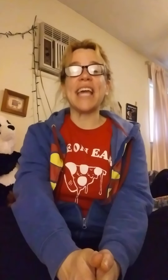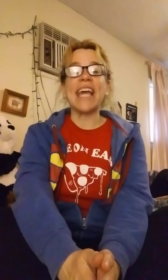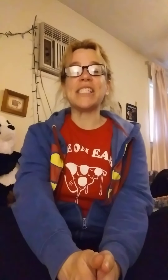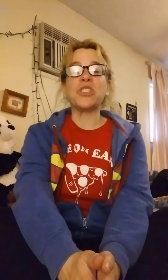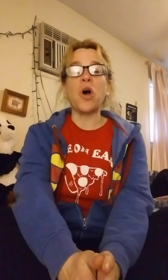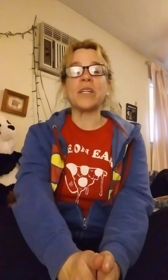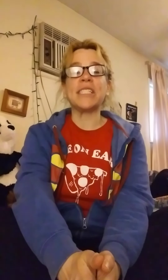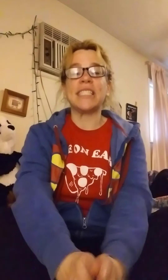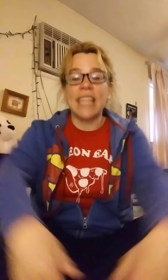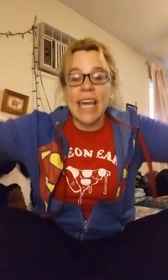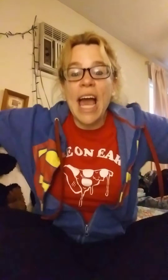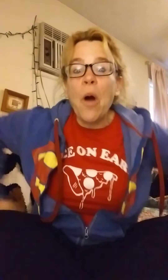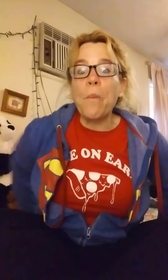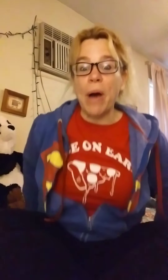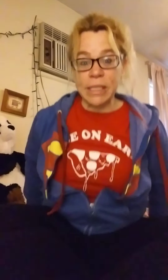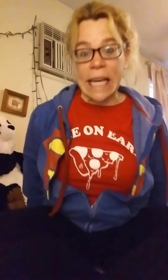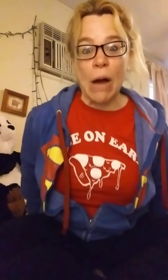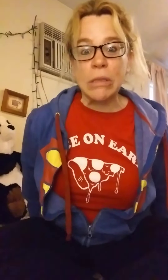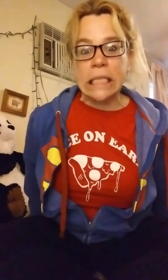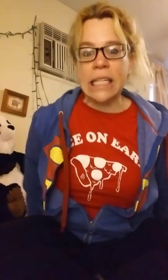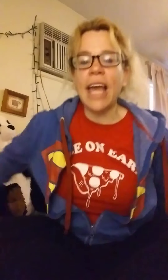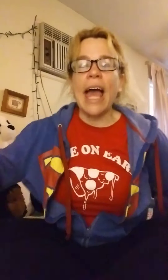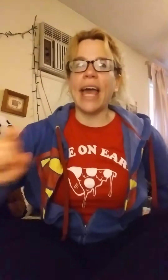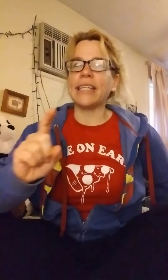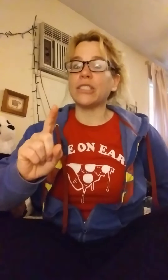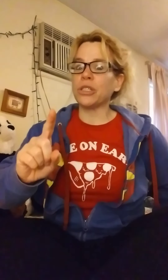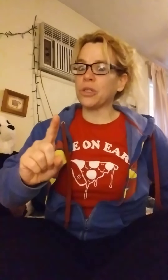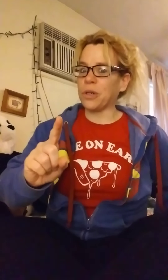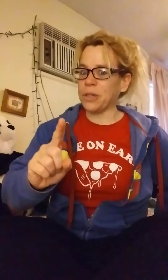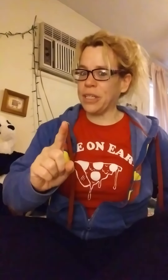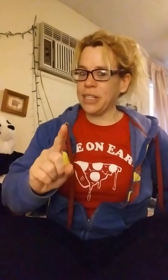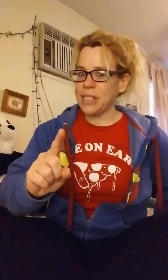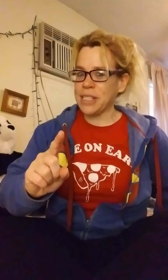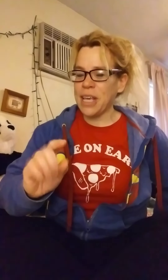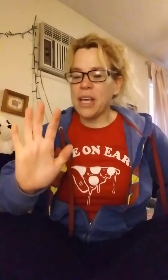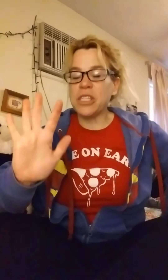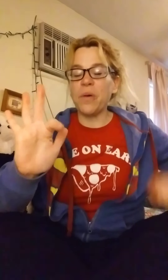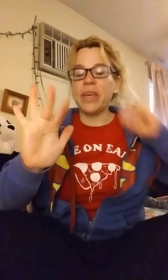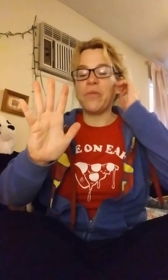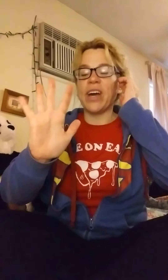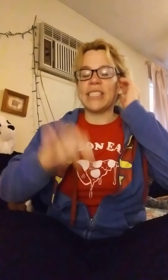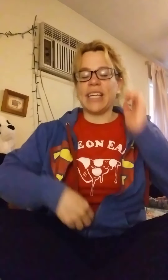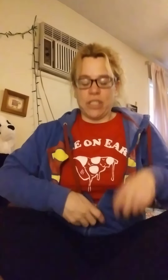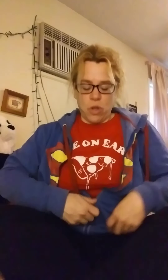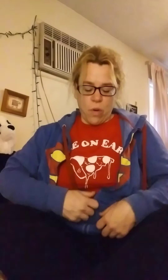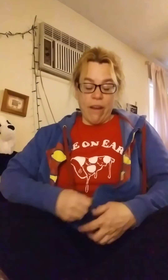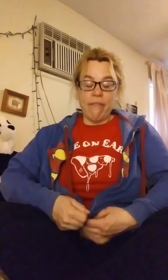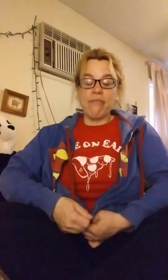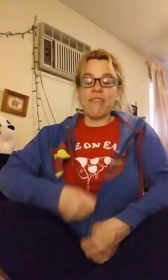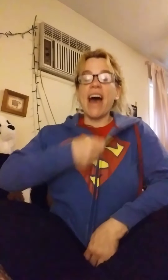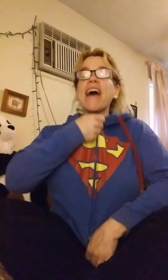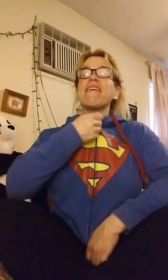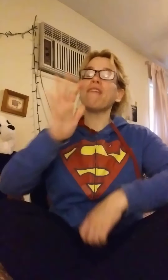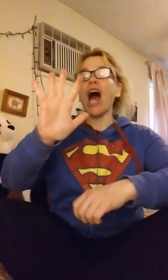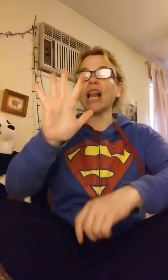a song today about counting and cookies. So you've got to get your 5